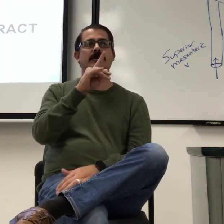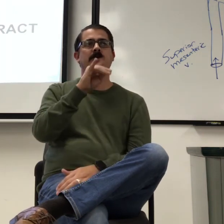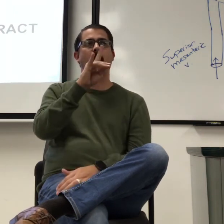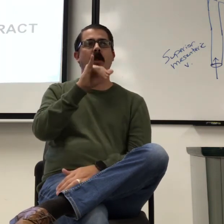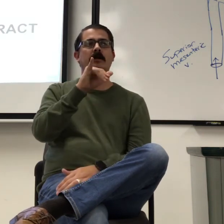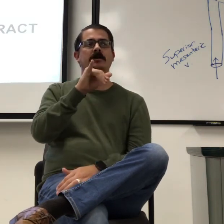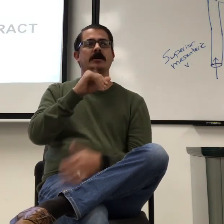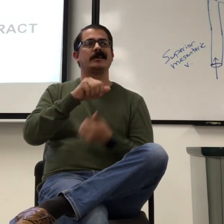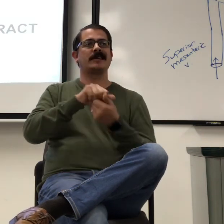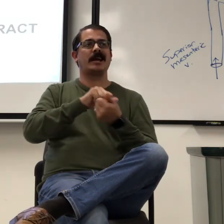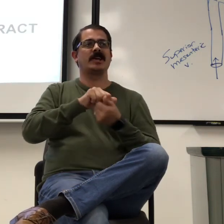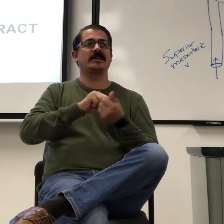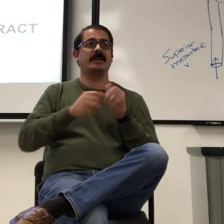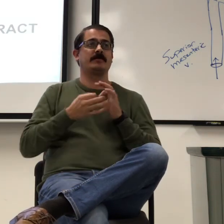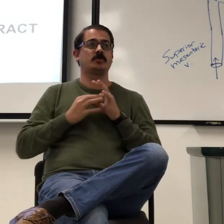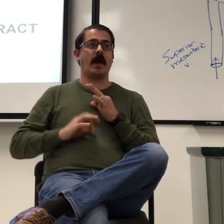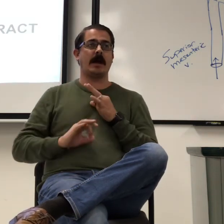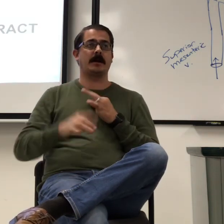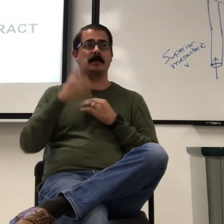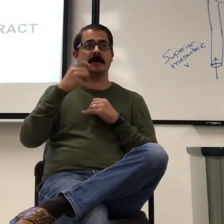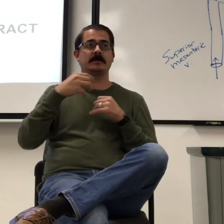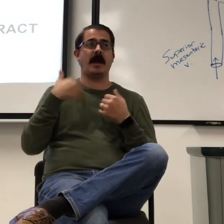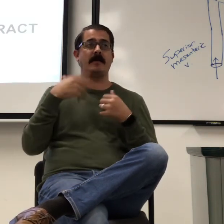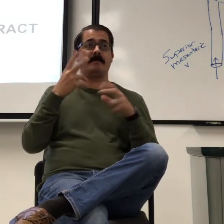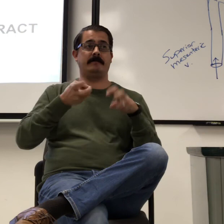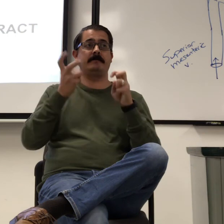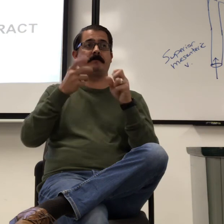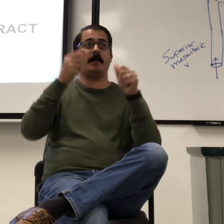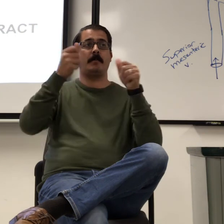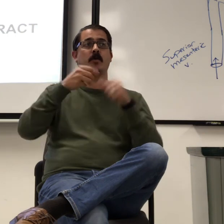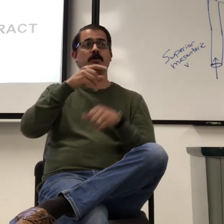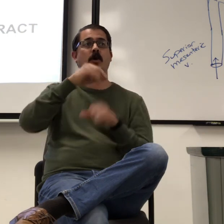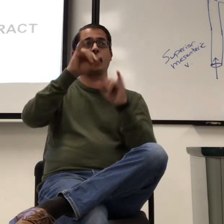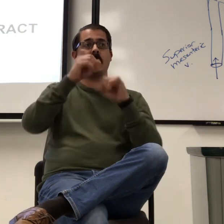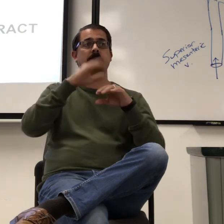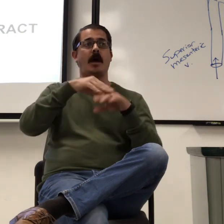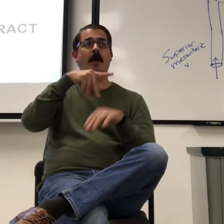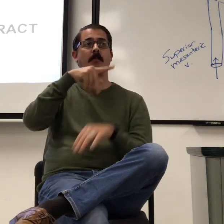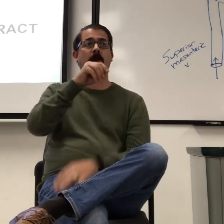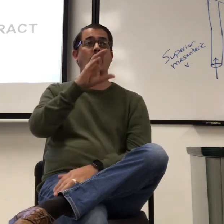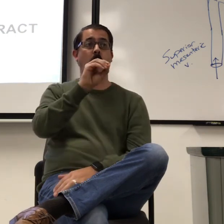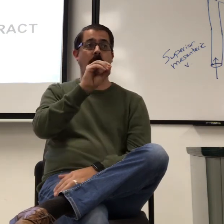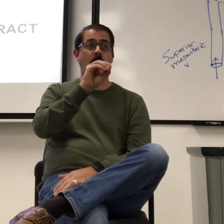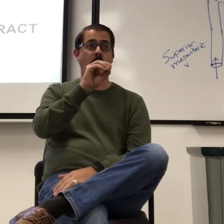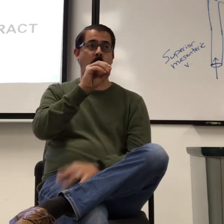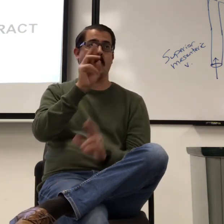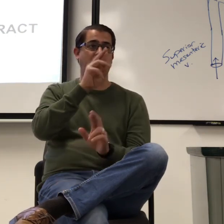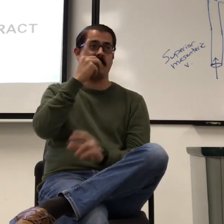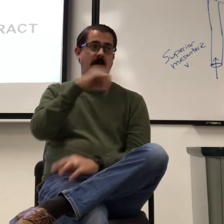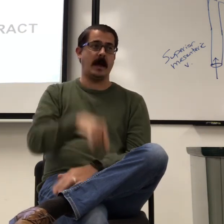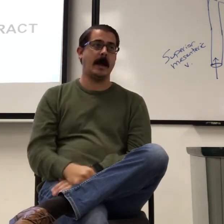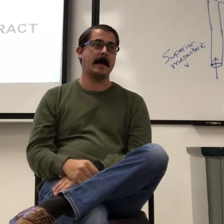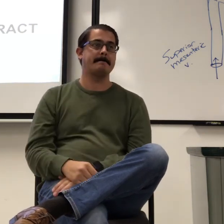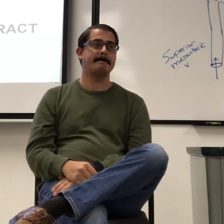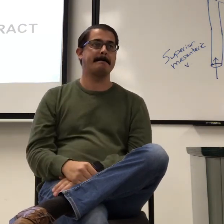digestive tract, because there's a quiz on proctorial. I don't know if you've seen it. I want to get you ready for that.